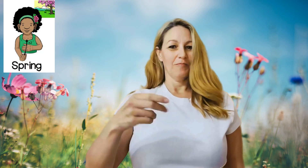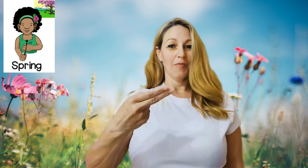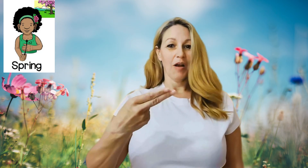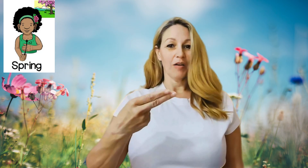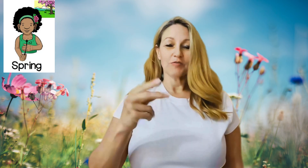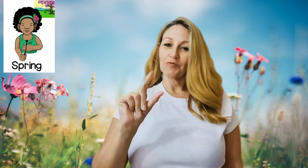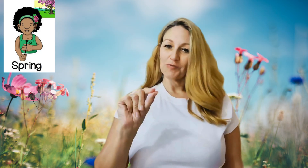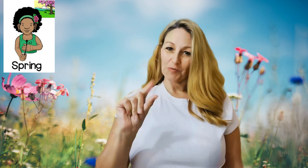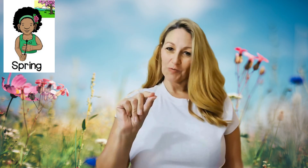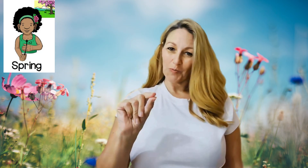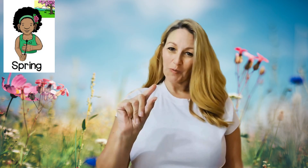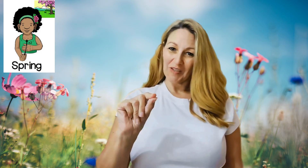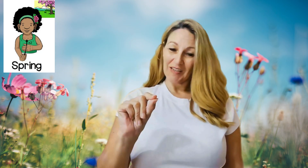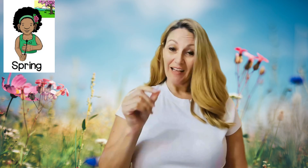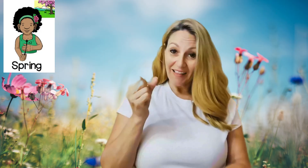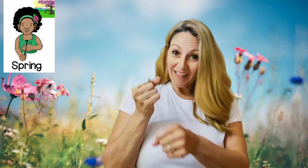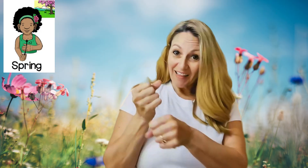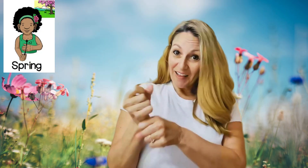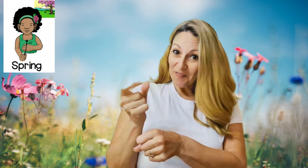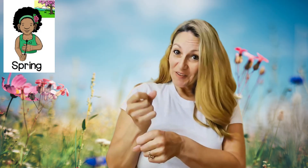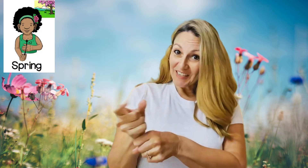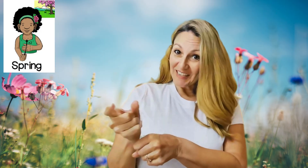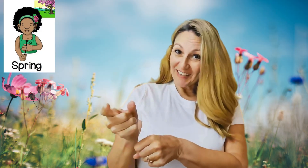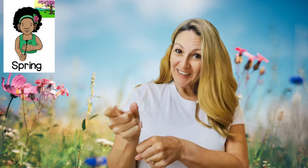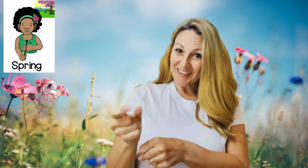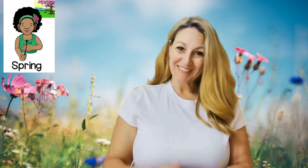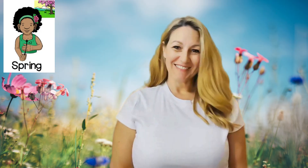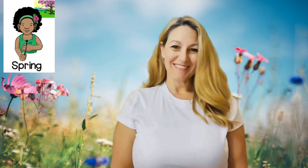March 20th. Every year.